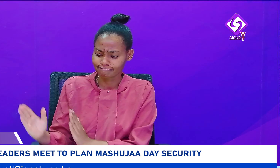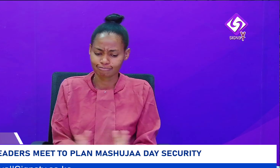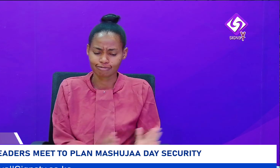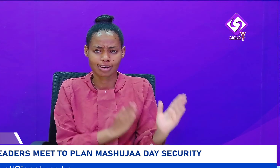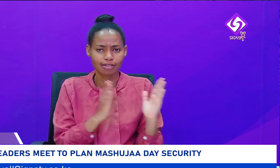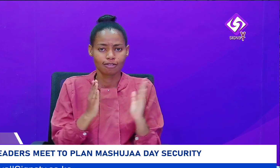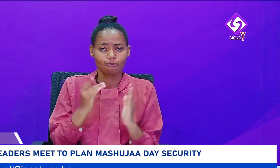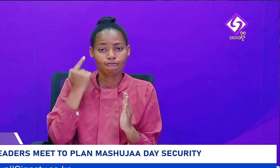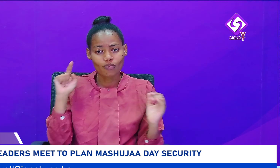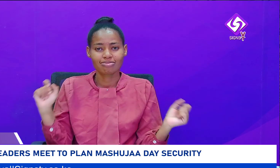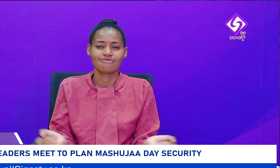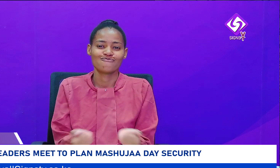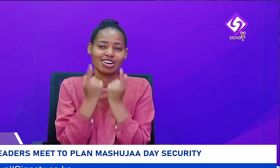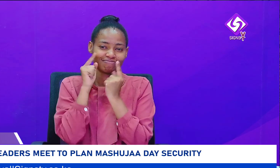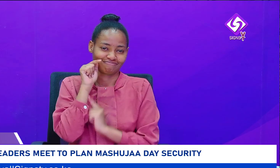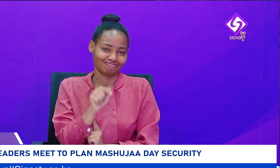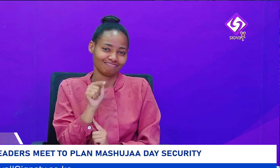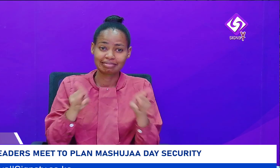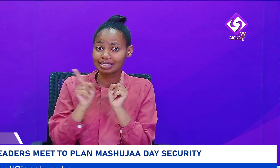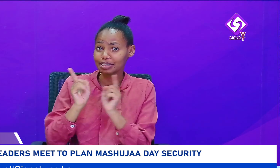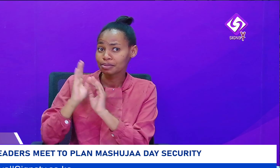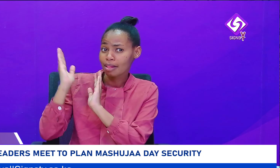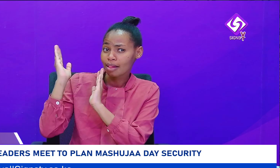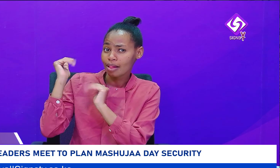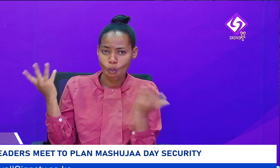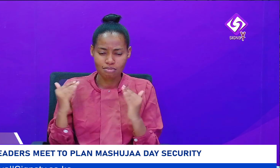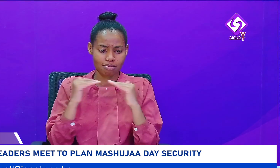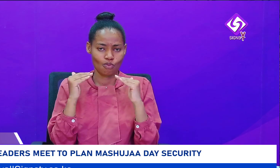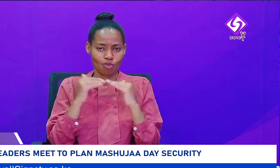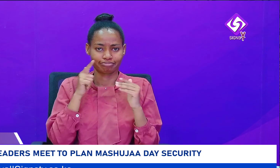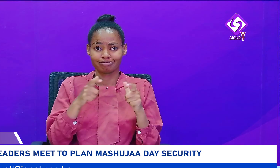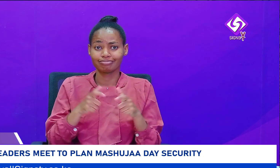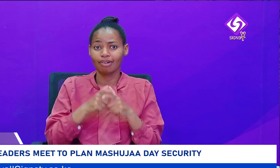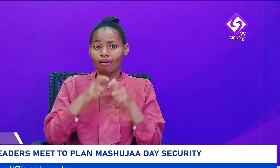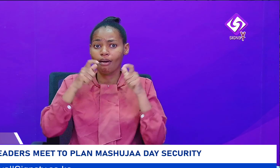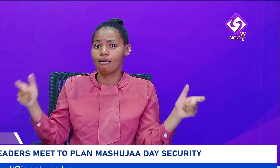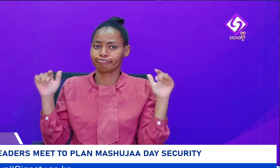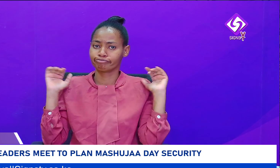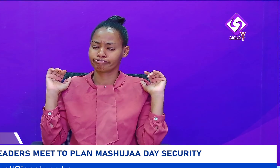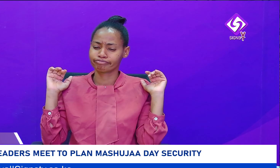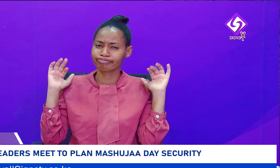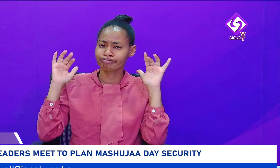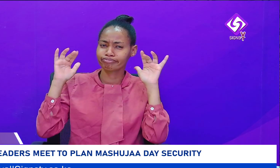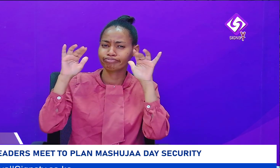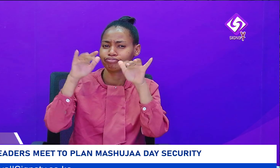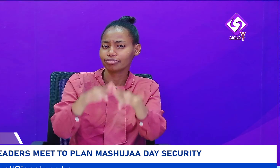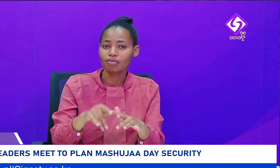and infrastructural arrangements for the event, which is expected to draw a large crowd, including